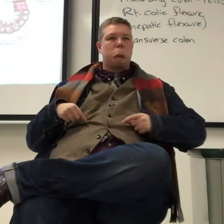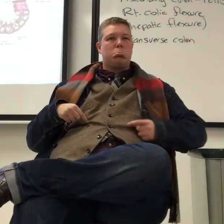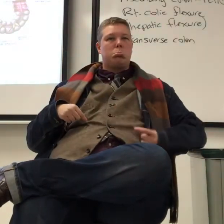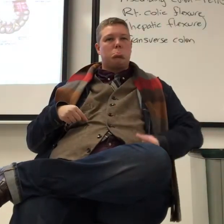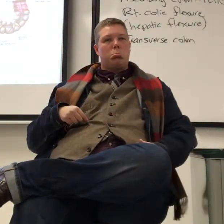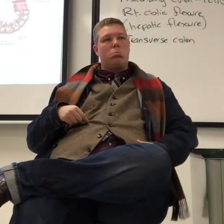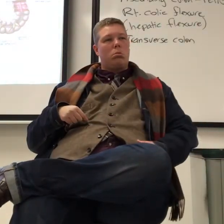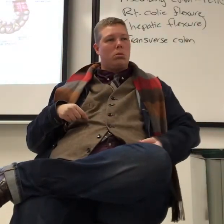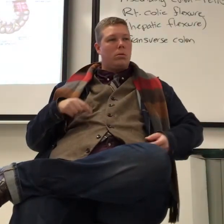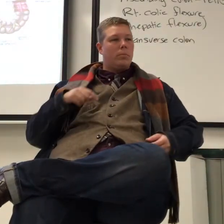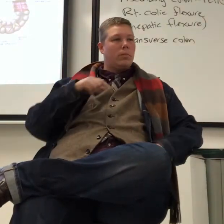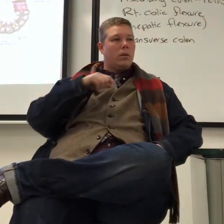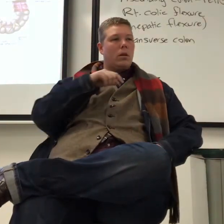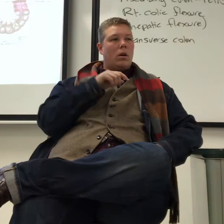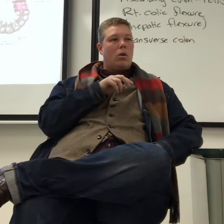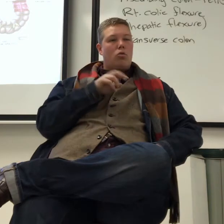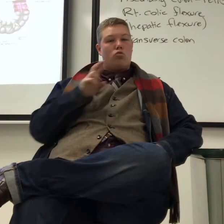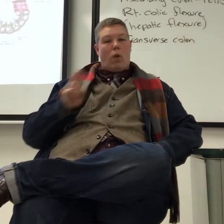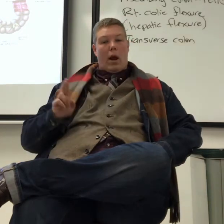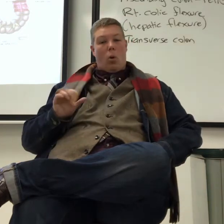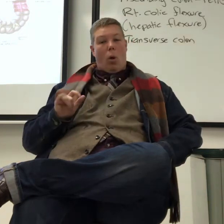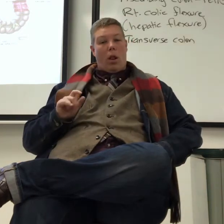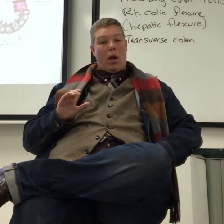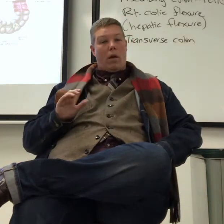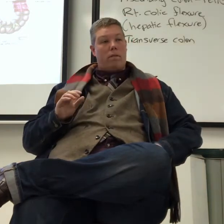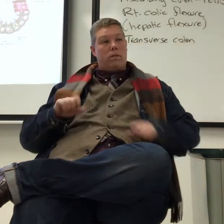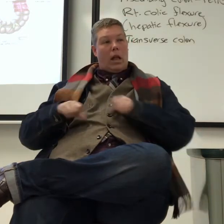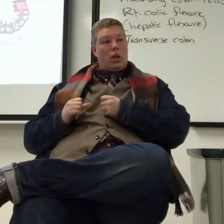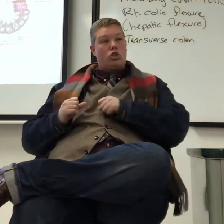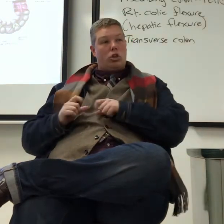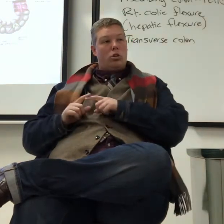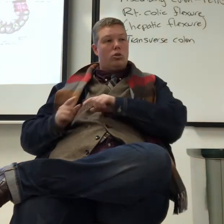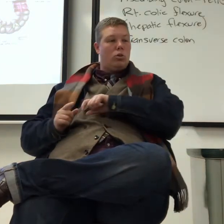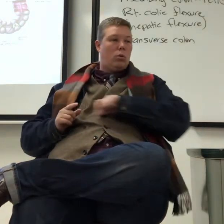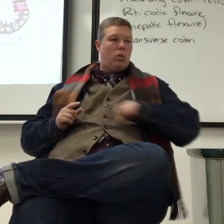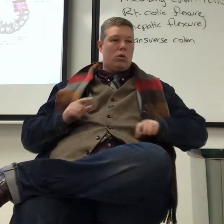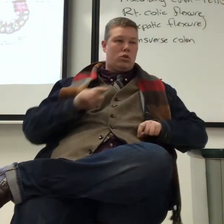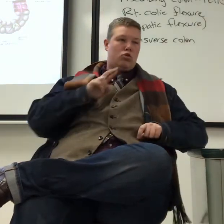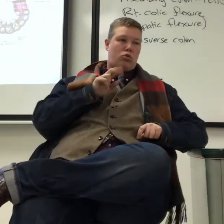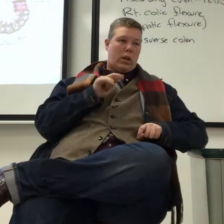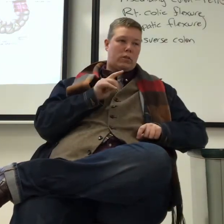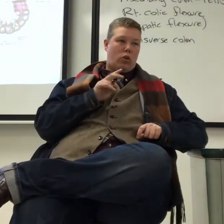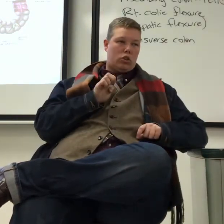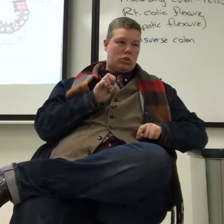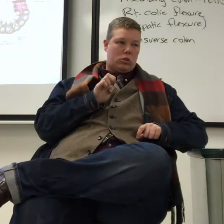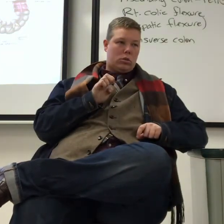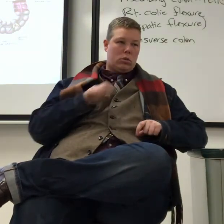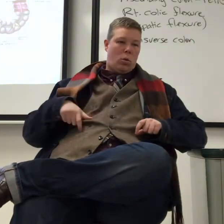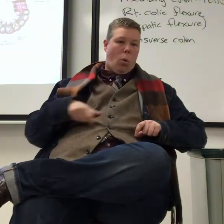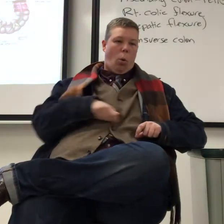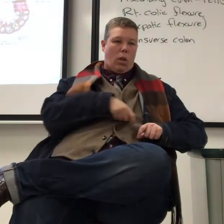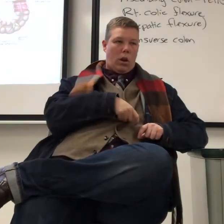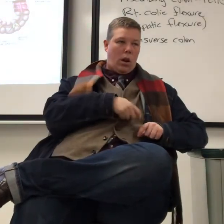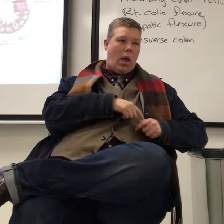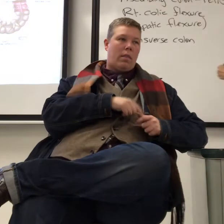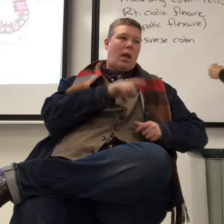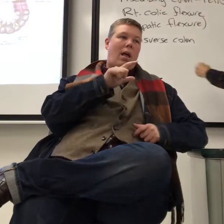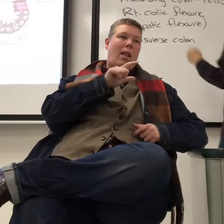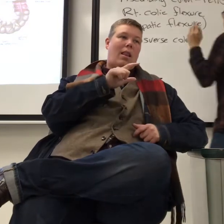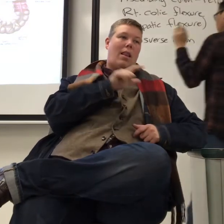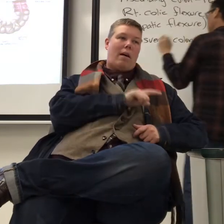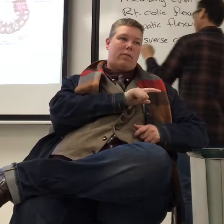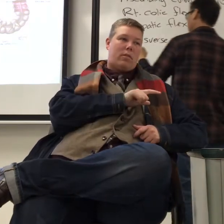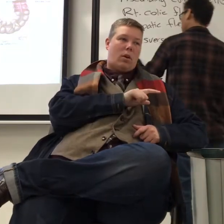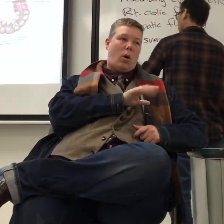You go from right colic flexure to transverse colon, and then when you get to the left side, it takes another turn called the left colic flexure